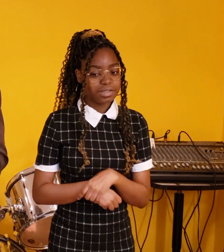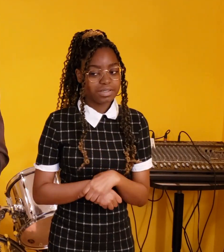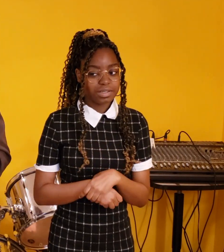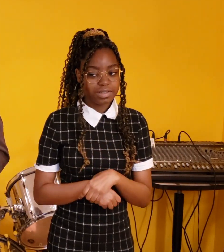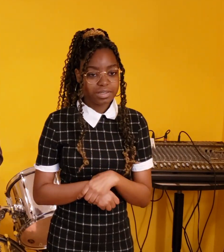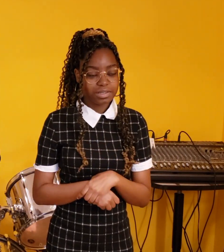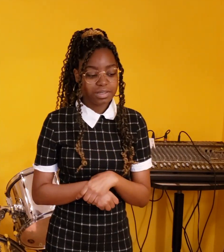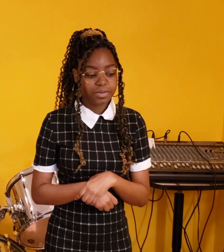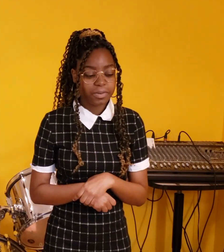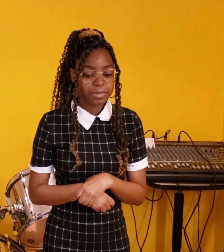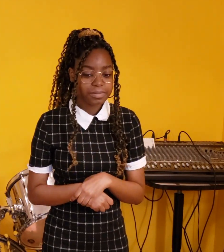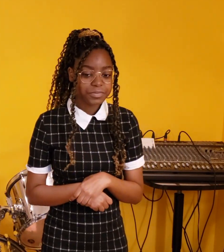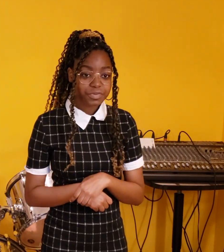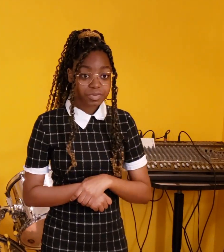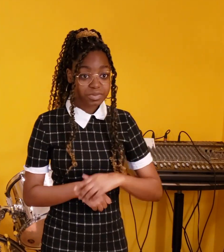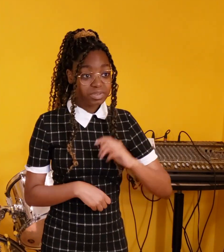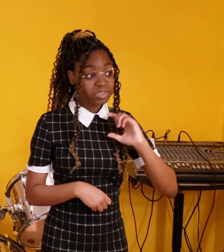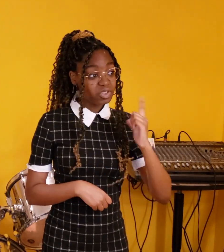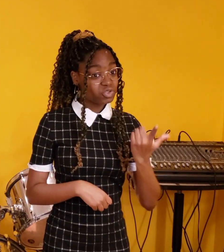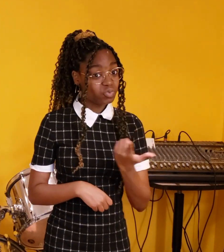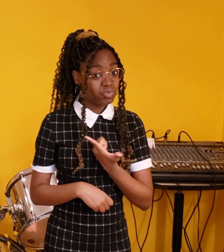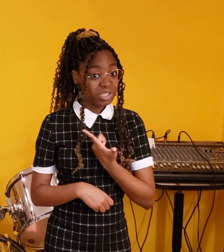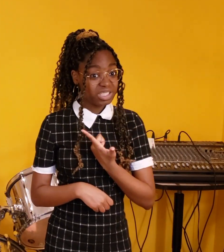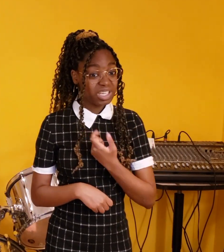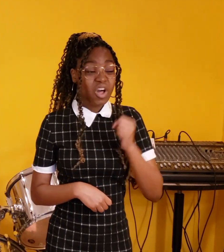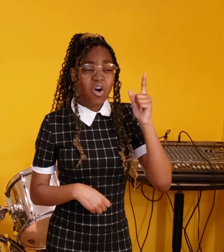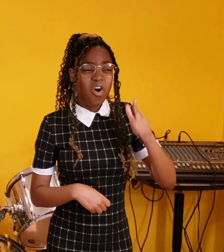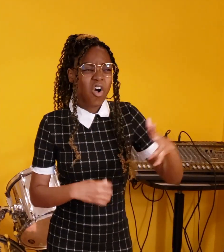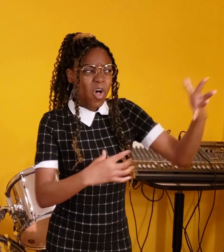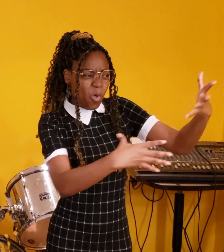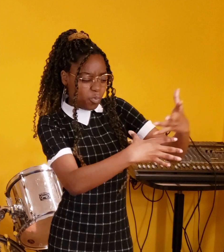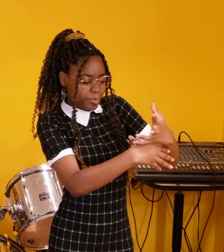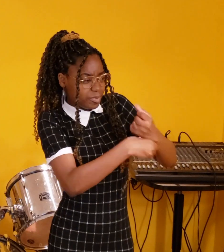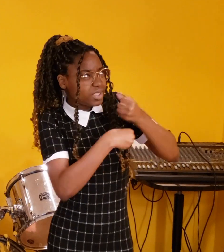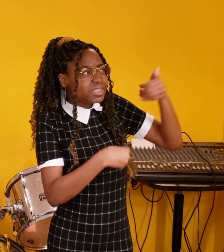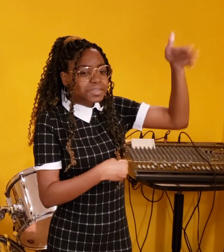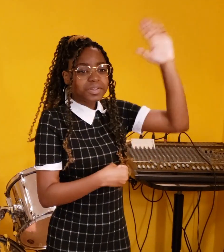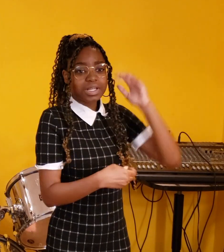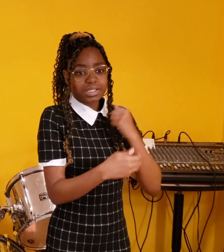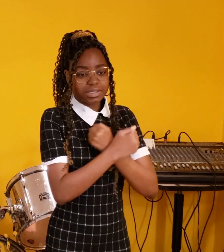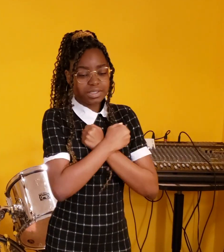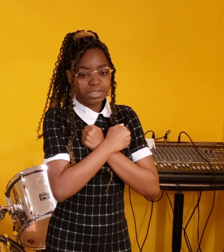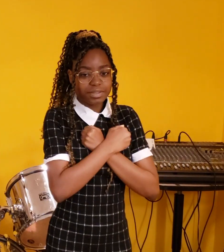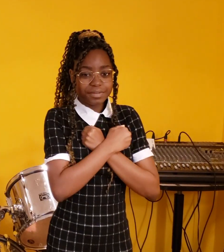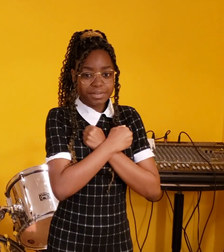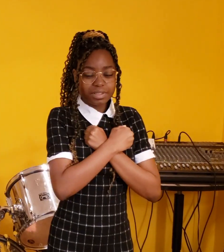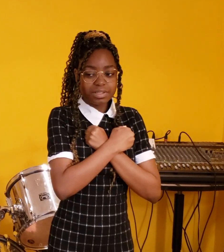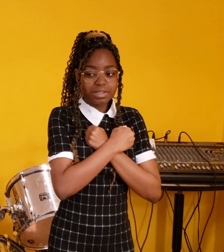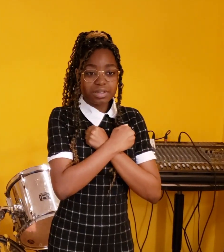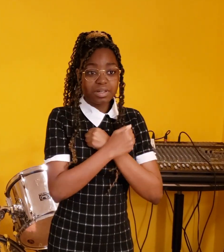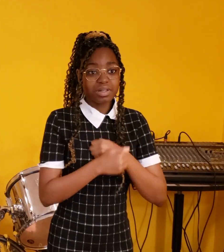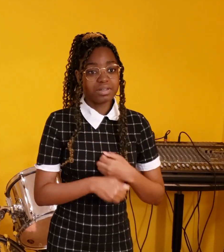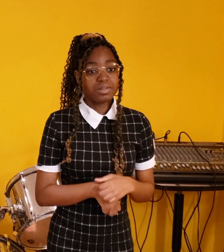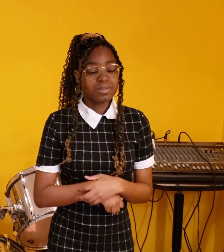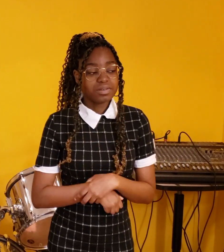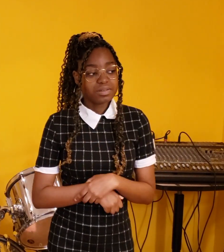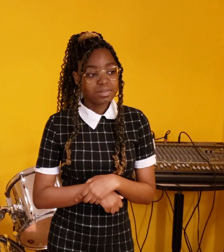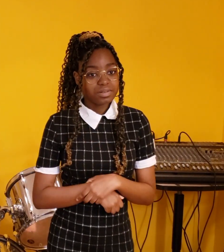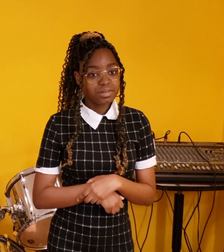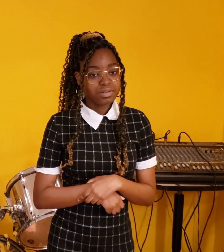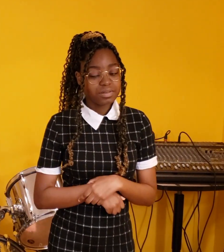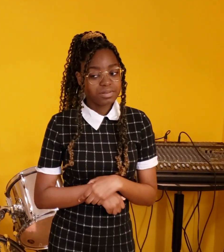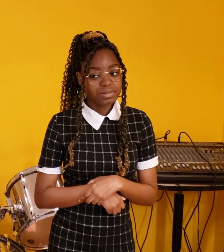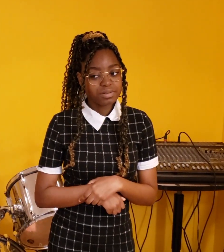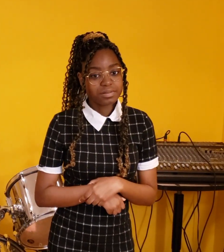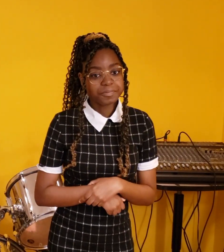So we are all what? Recipients of God's love. We are the conferees of his love. We are the object of his love.